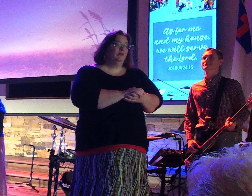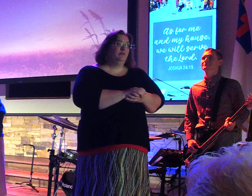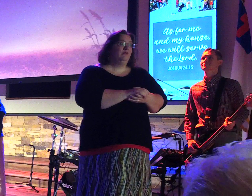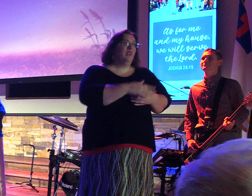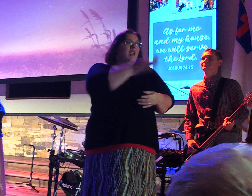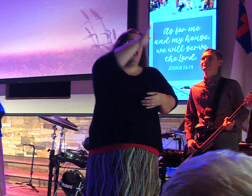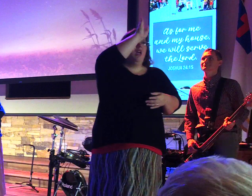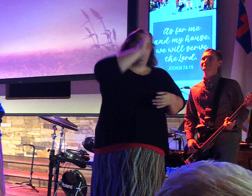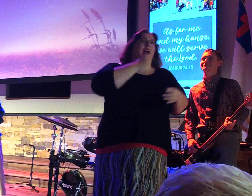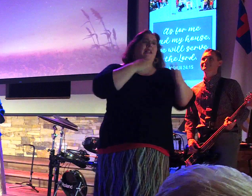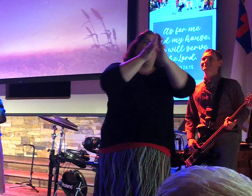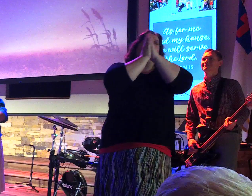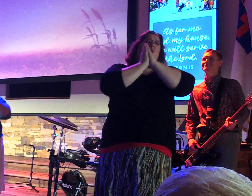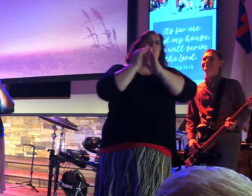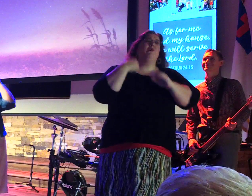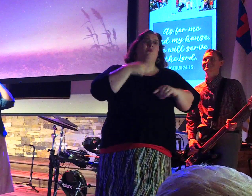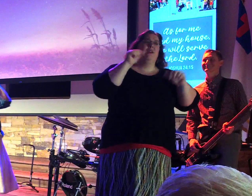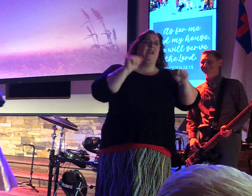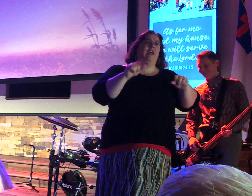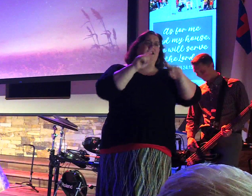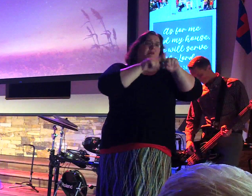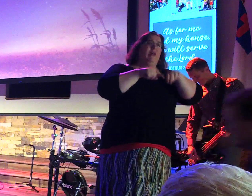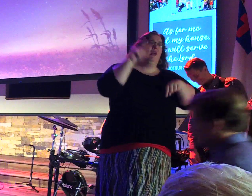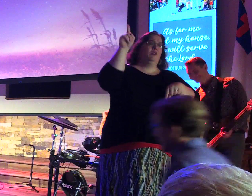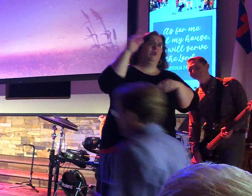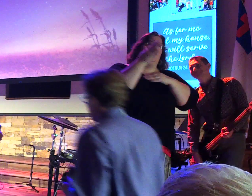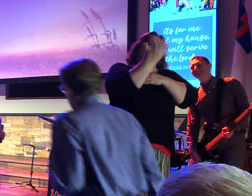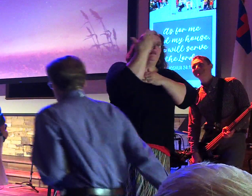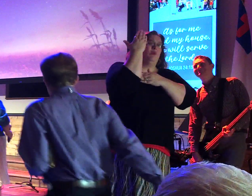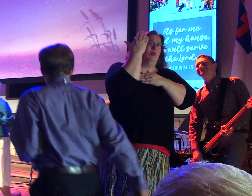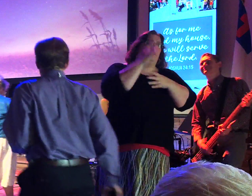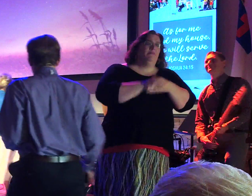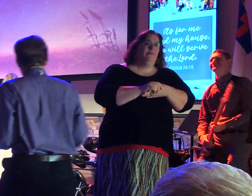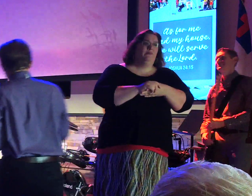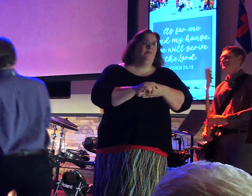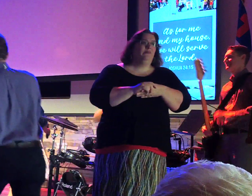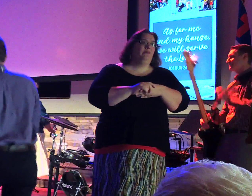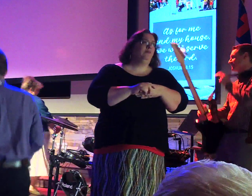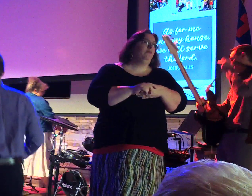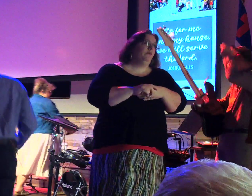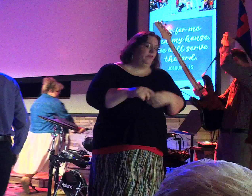God, I just pray that we could depend on You this morning.